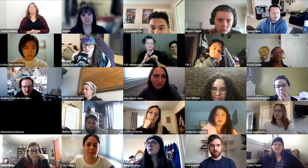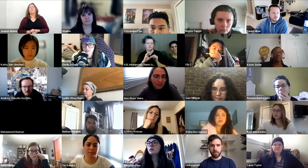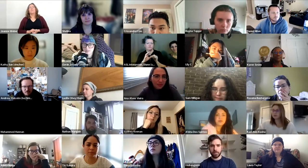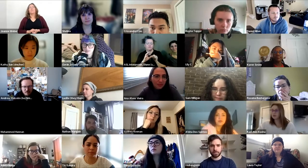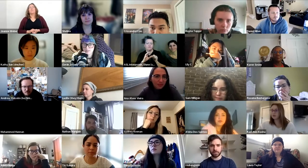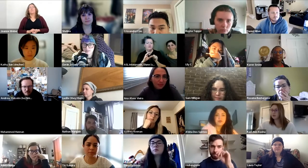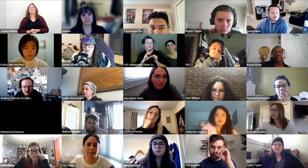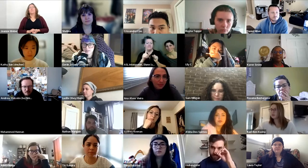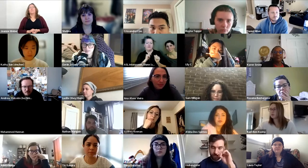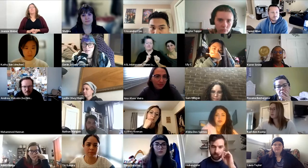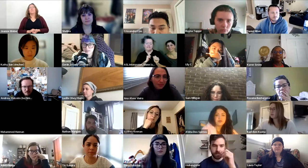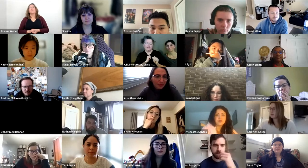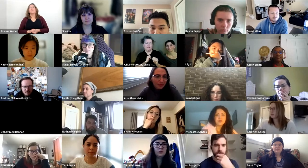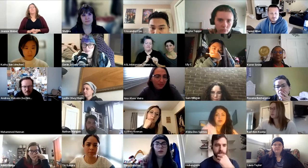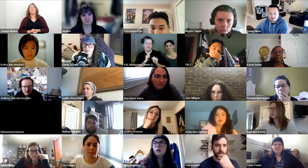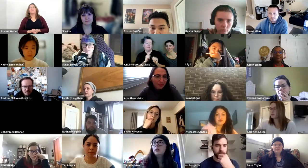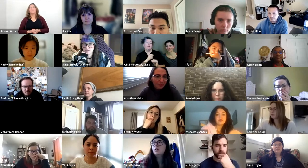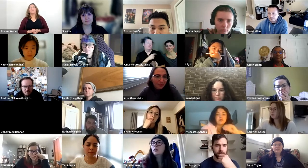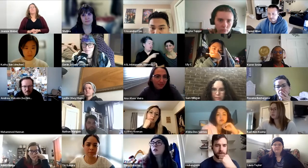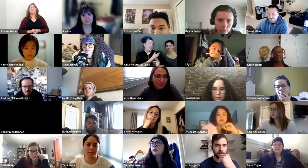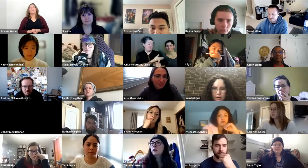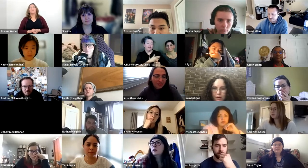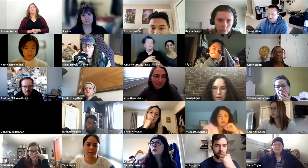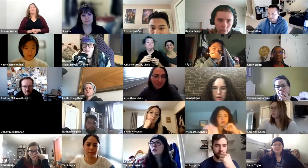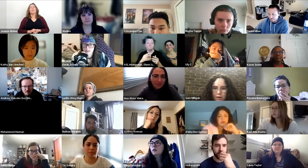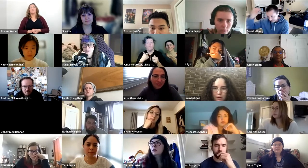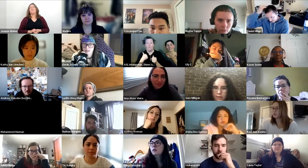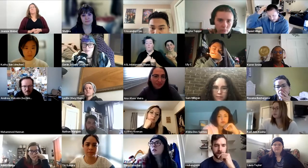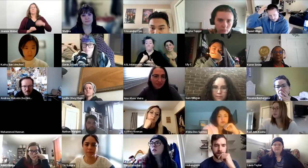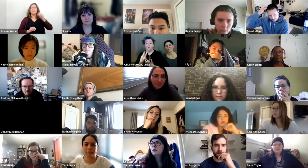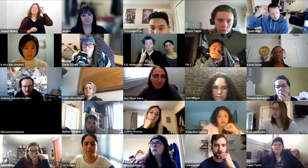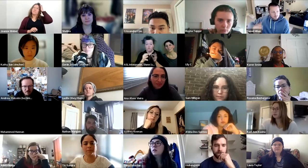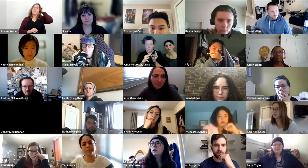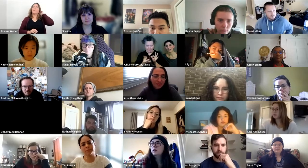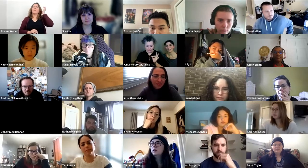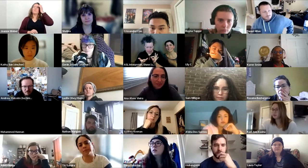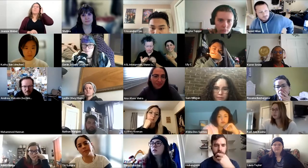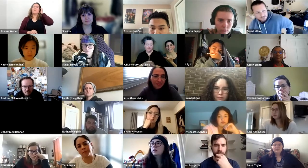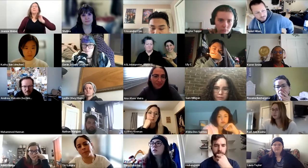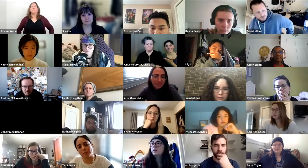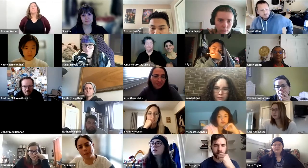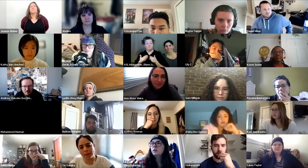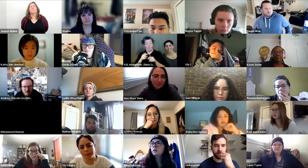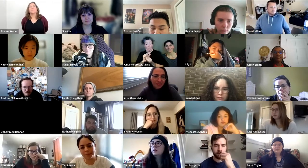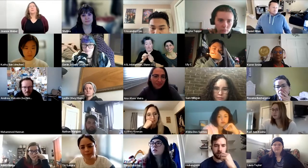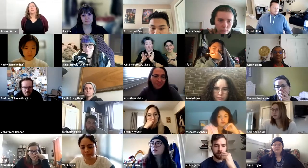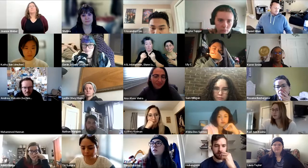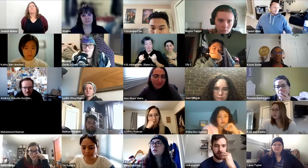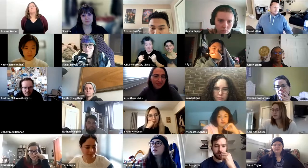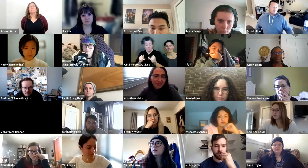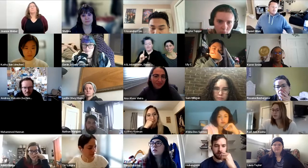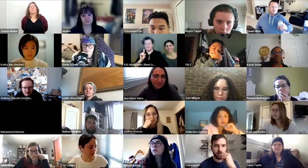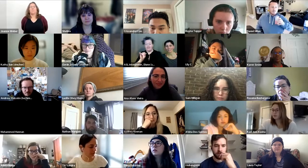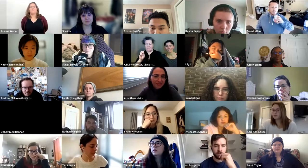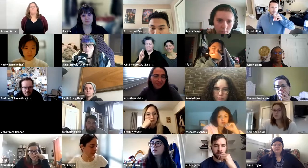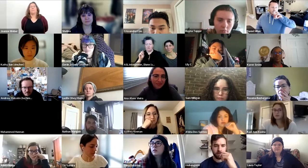Tracy's got to find the. It's okay, Tracy. It's okay. Go ahead, Shelley. Hello, this is Diane DeAndre, and my name